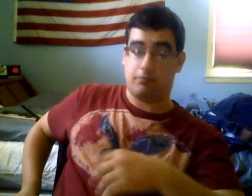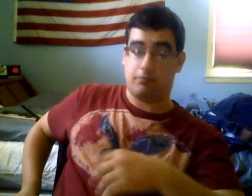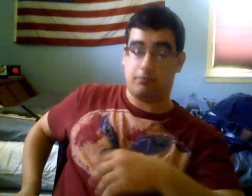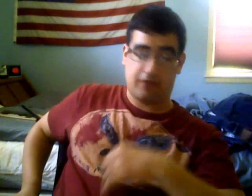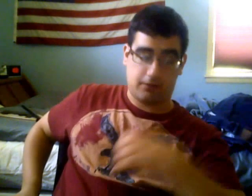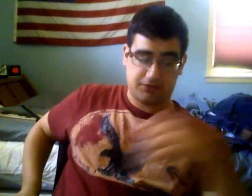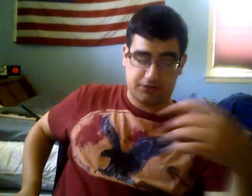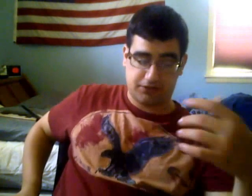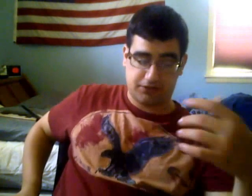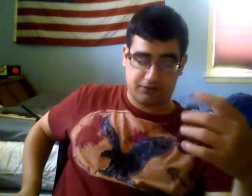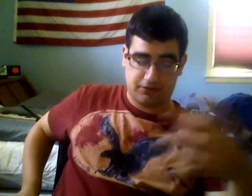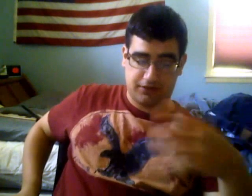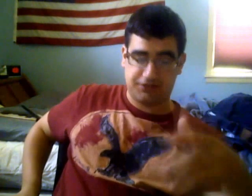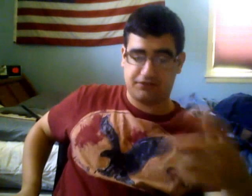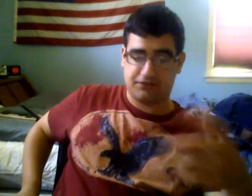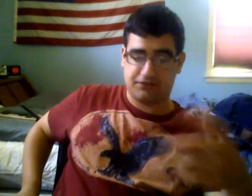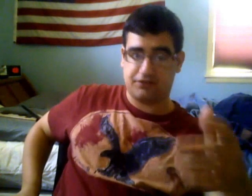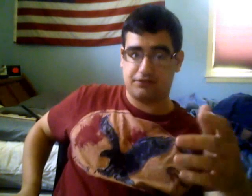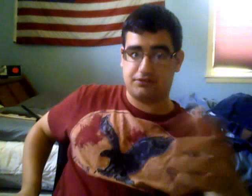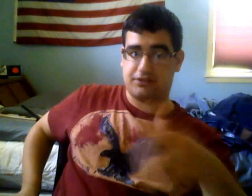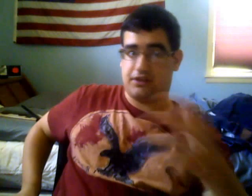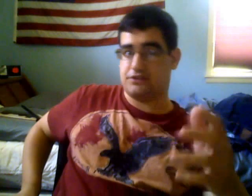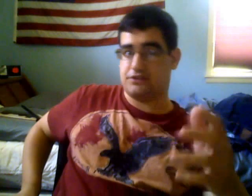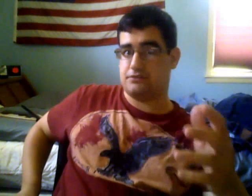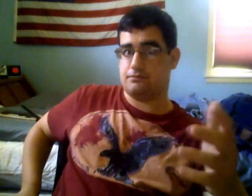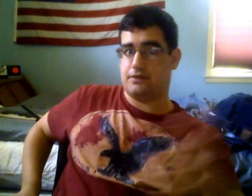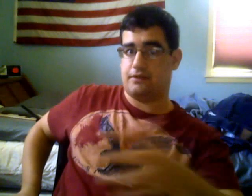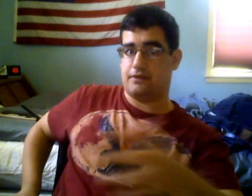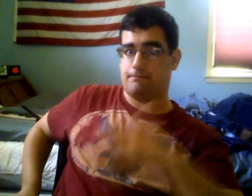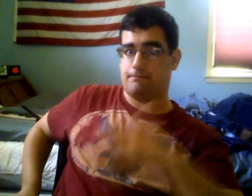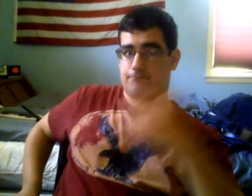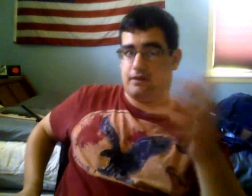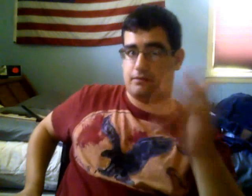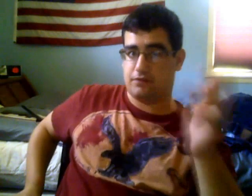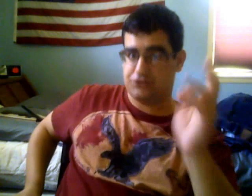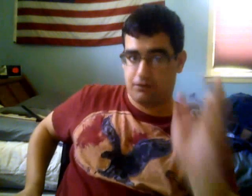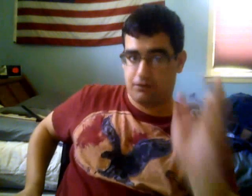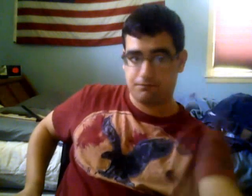That was the 1976 election in like a nutshell.